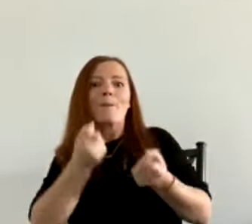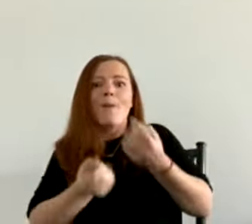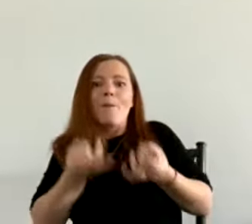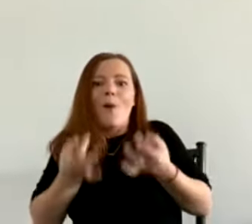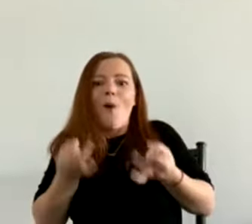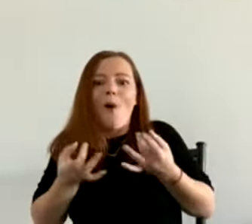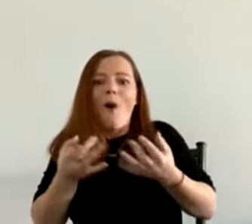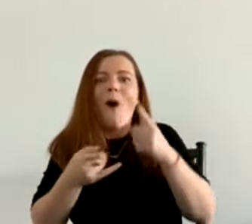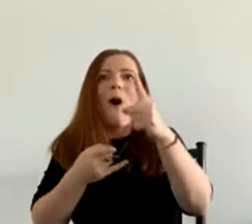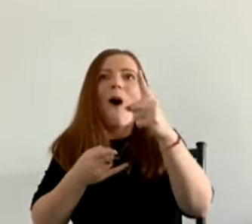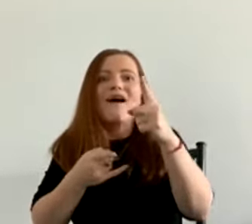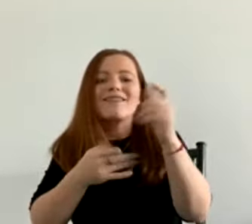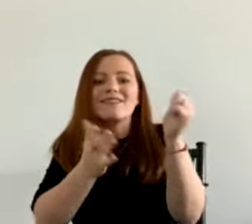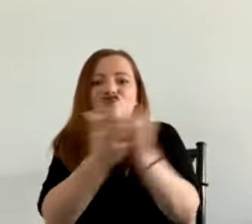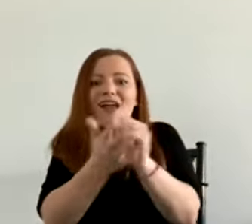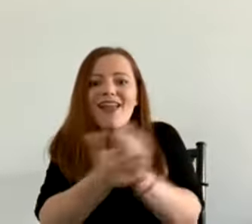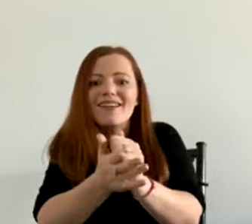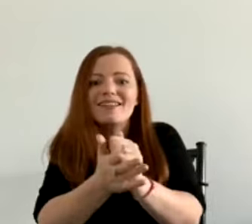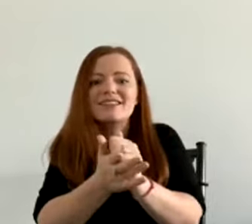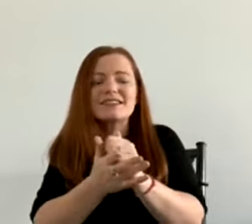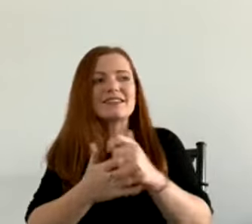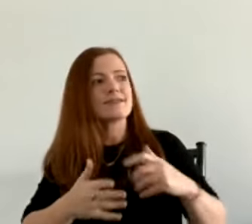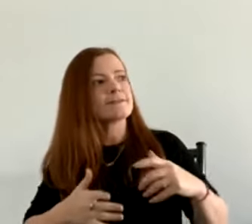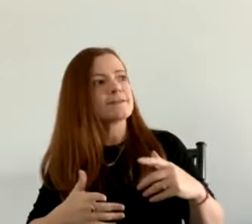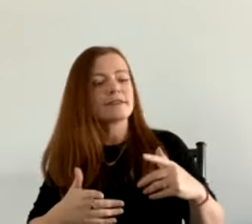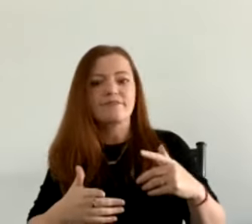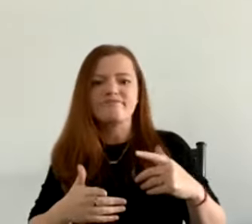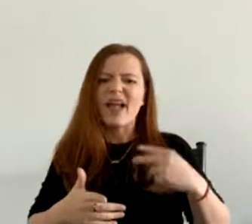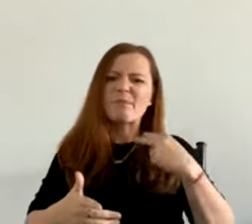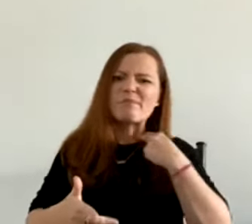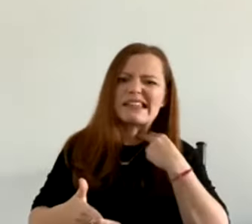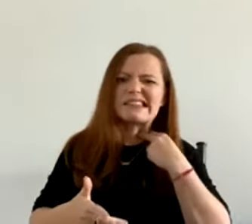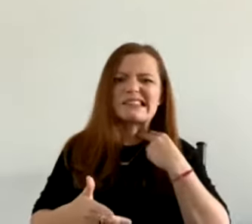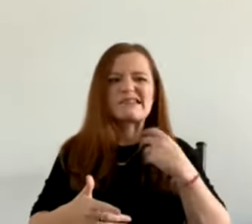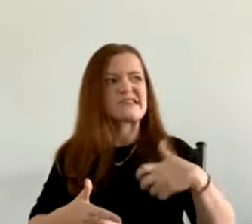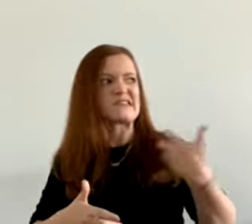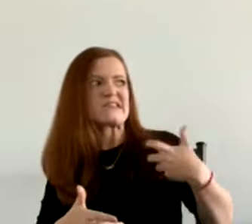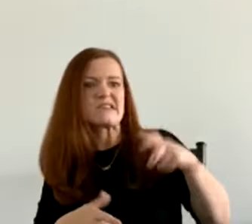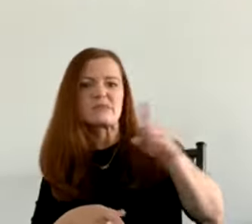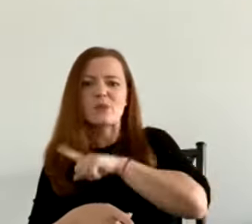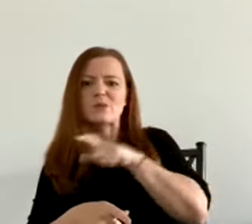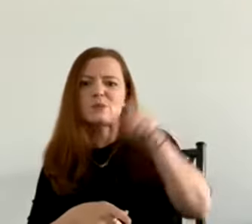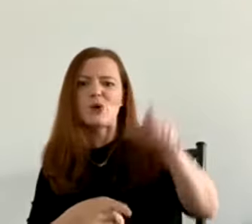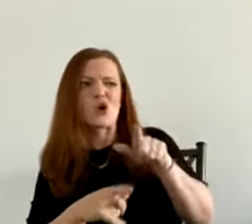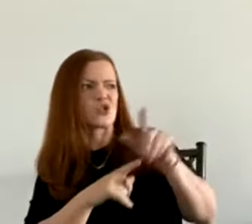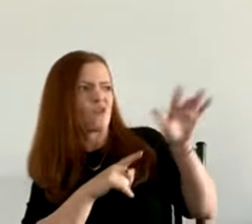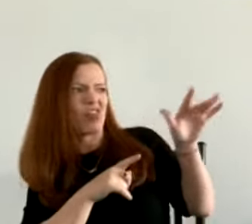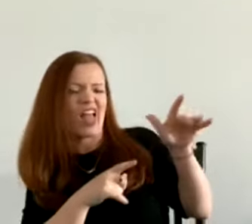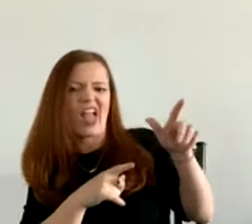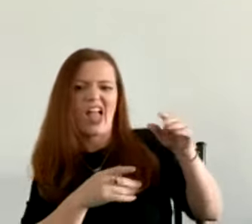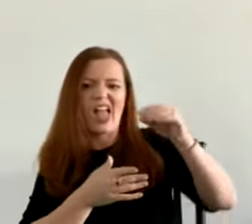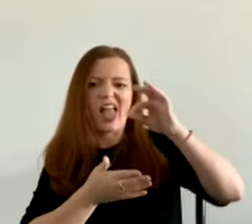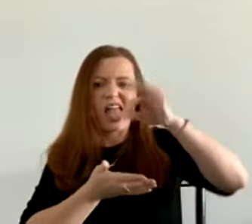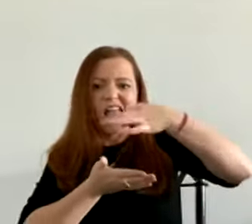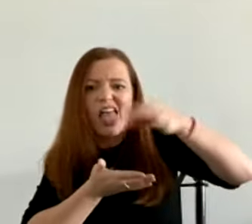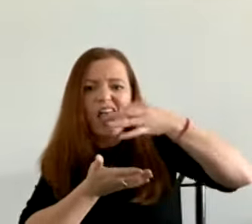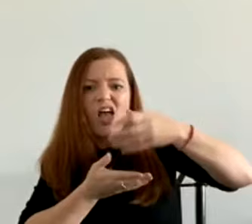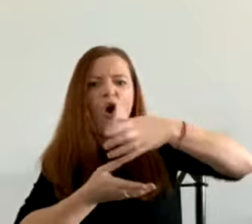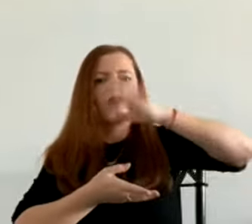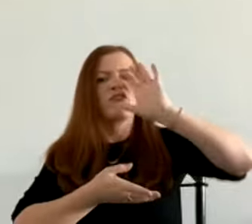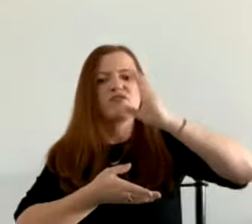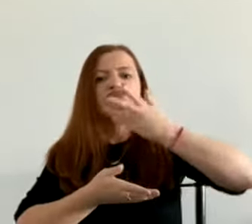trailers. I miss getting annoyed at people slurping a drink, which I never thought I would do. So much stuff has been opened